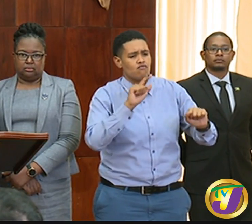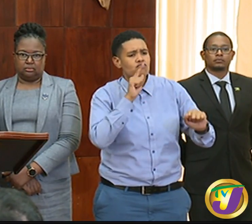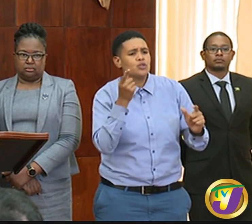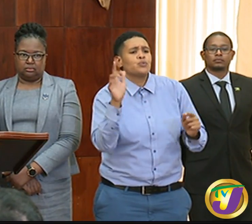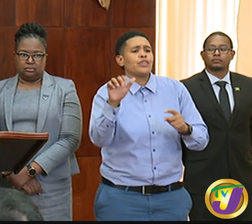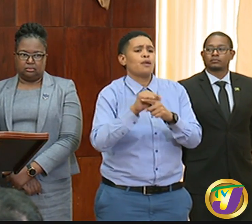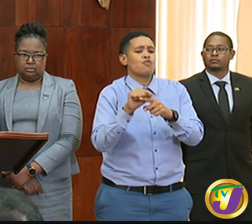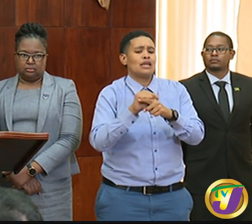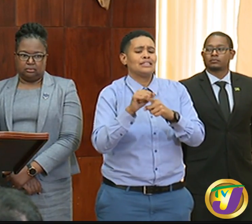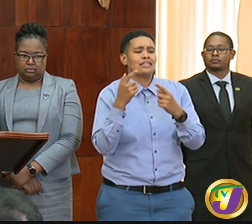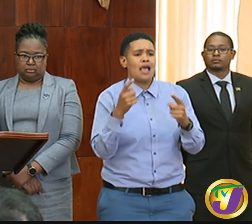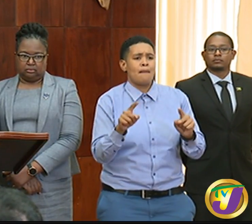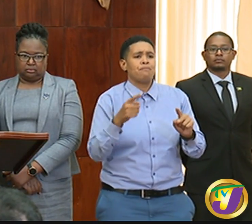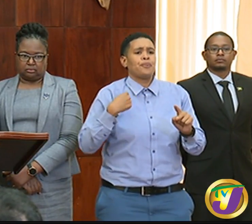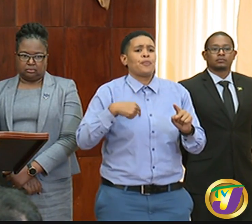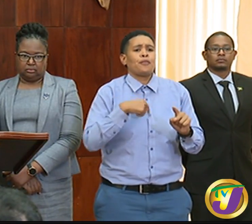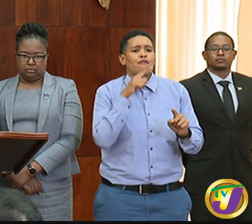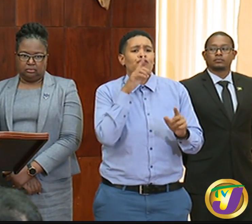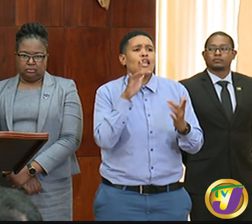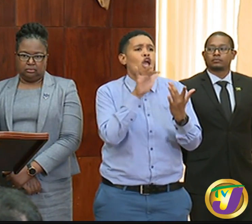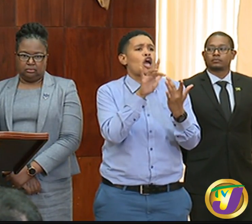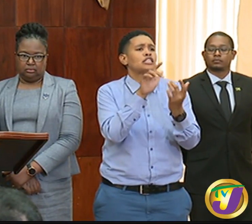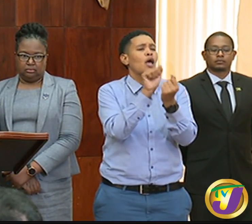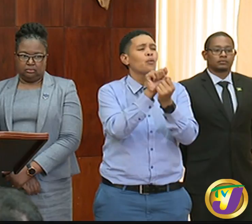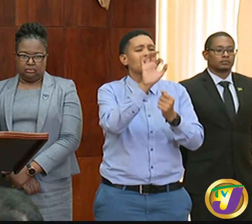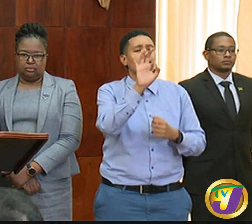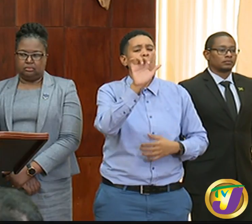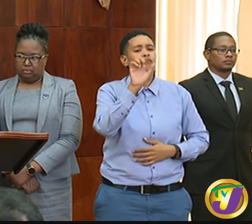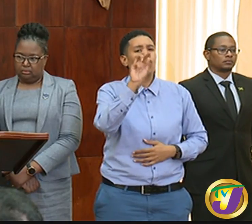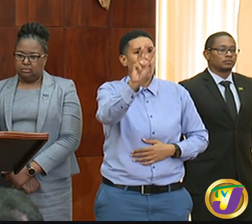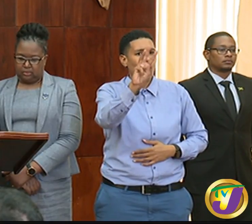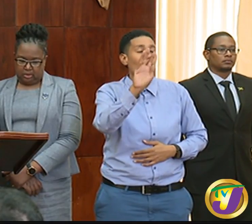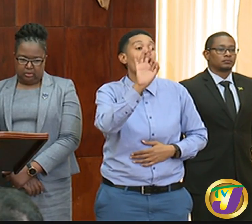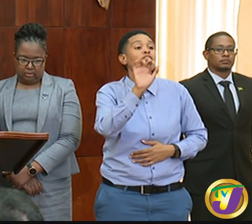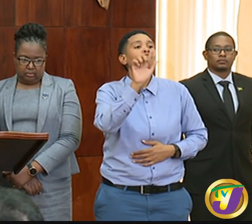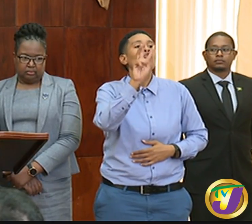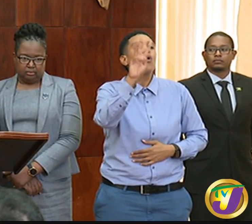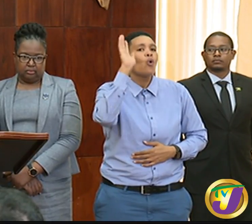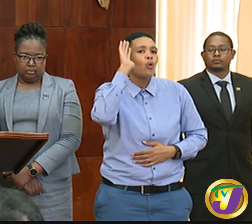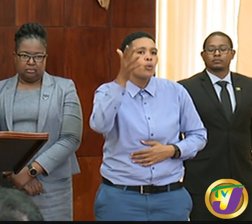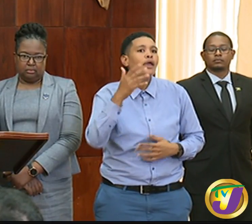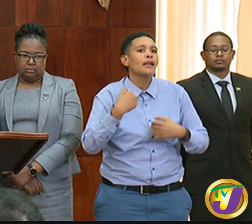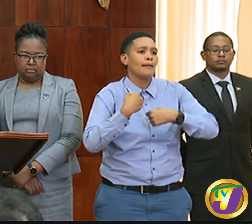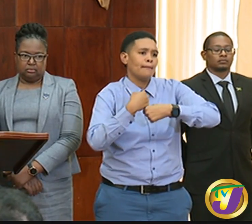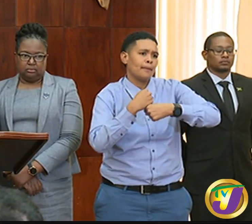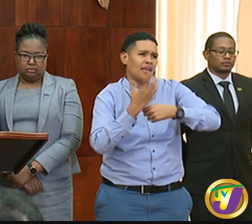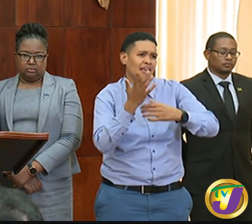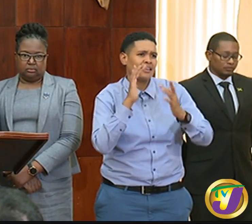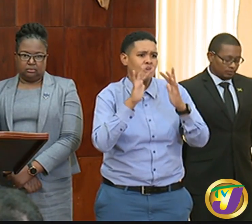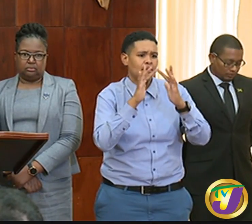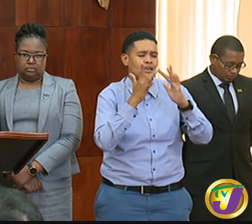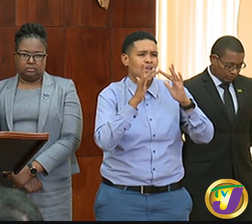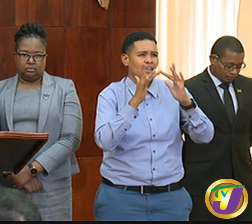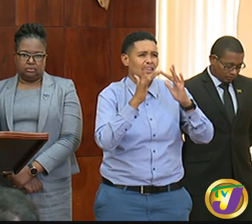do their practice. We have been in contact with Flow, and Flow will also be making